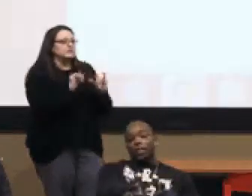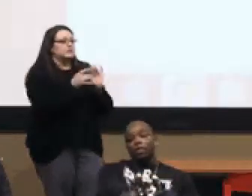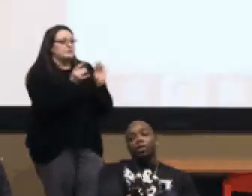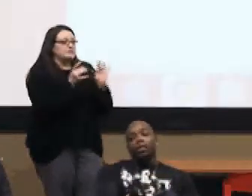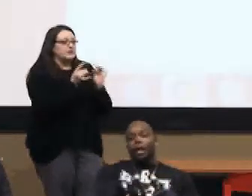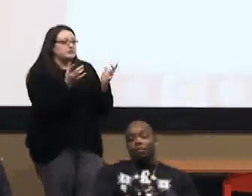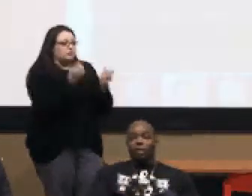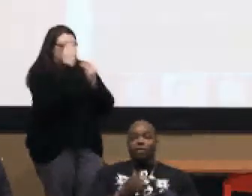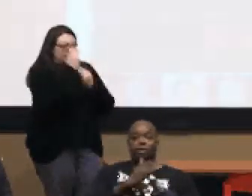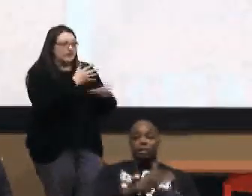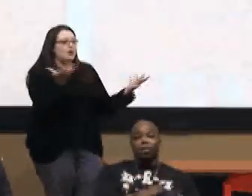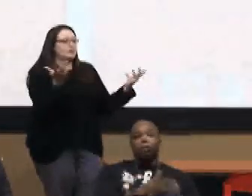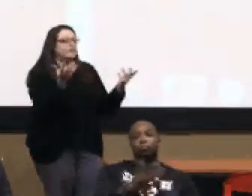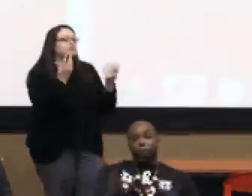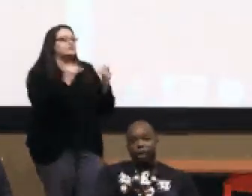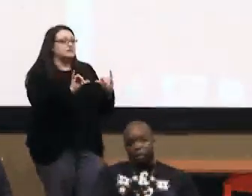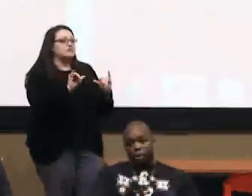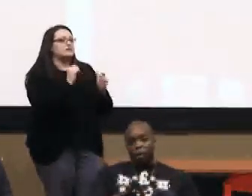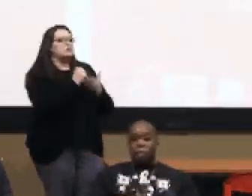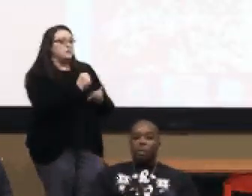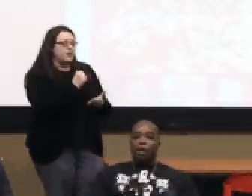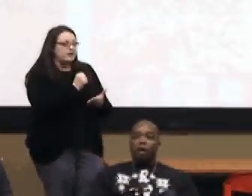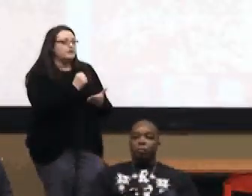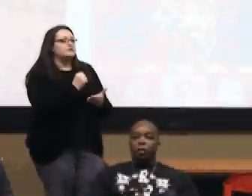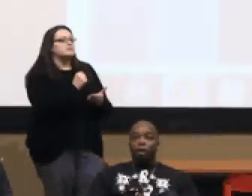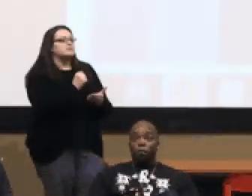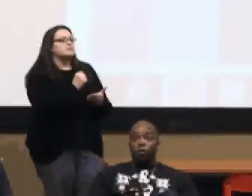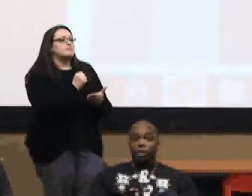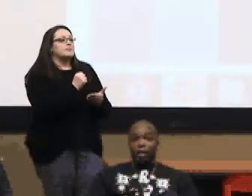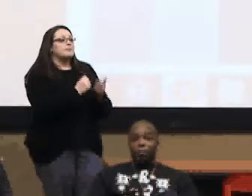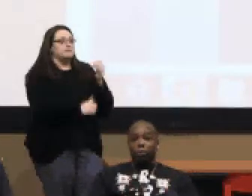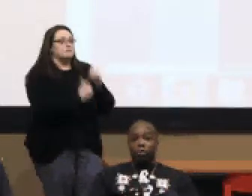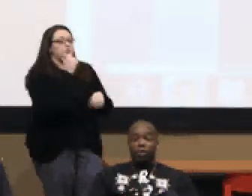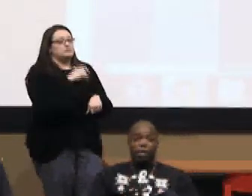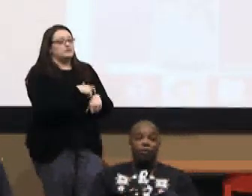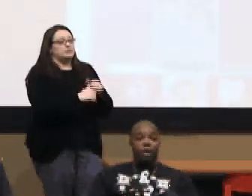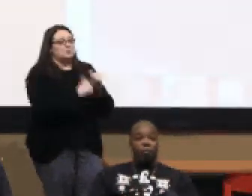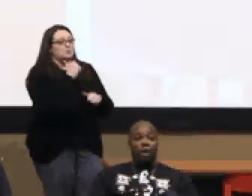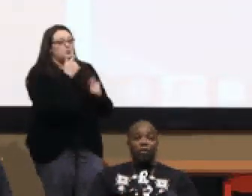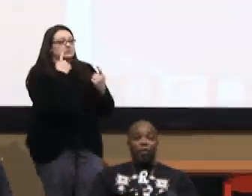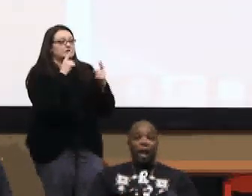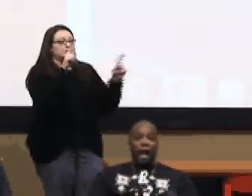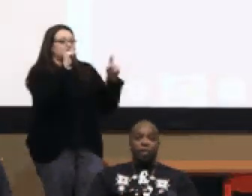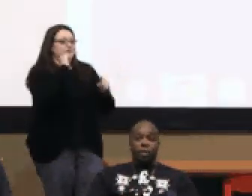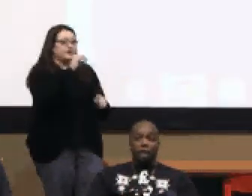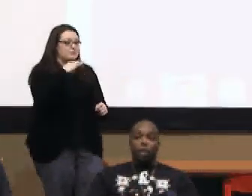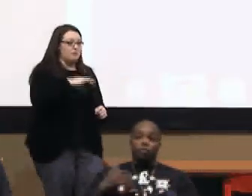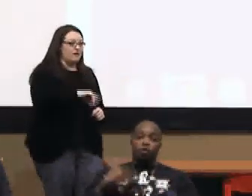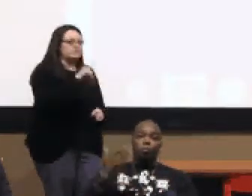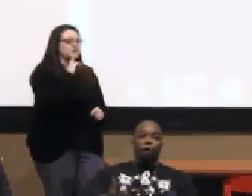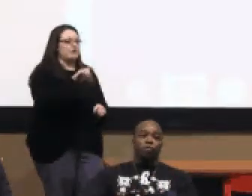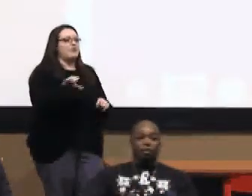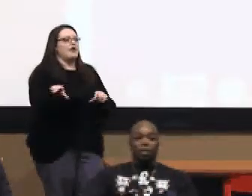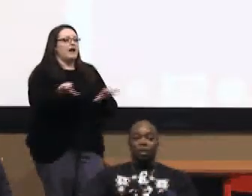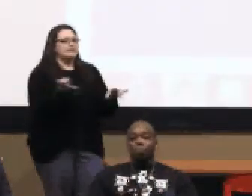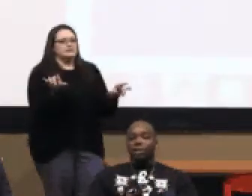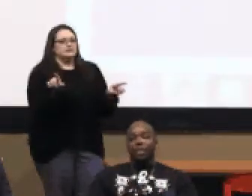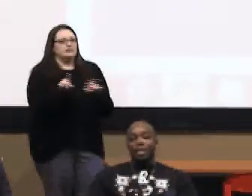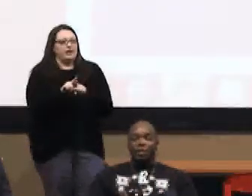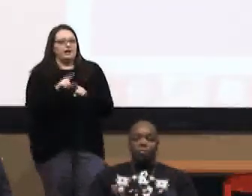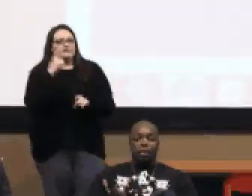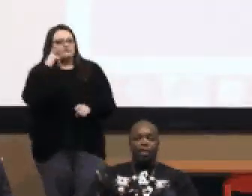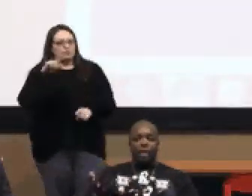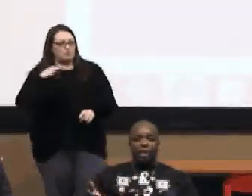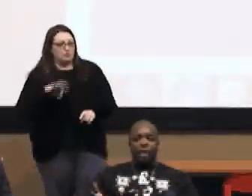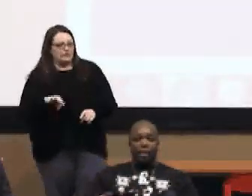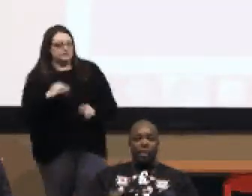message that they want to get out there. They're still a brand. And most times, the most successful nonprofits are acting like for-profits. Because